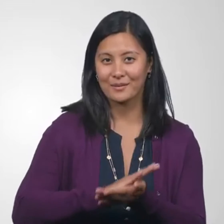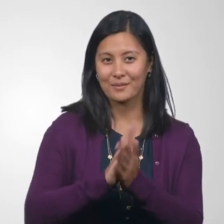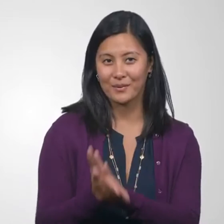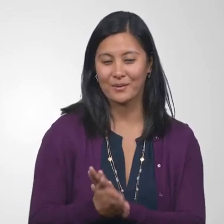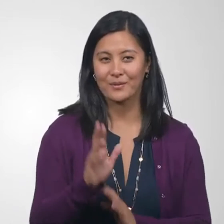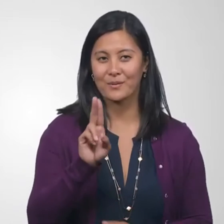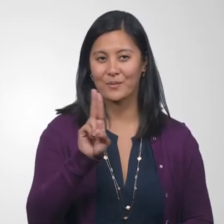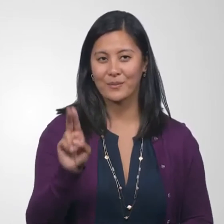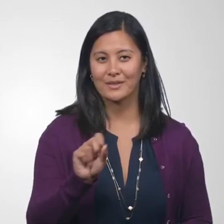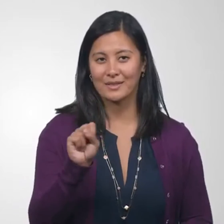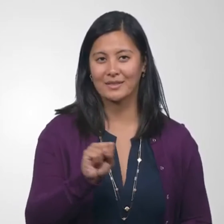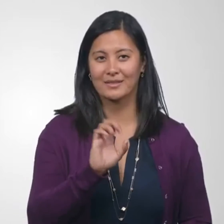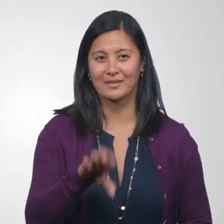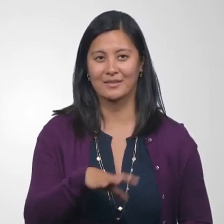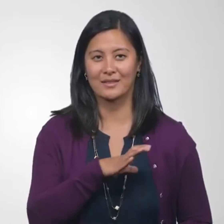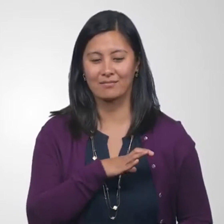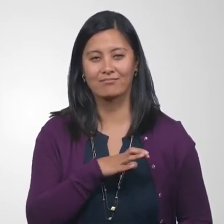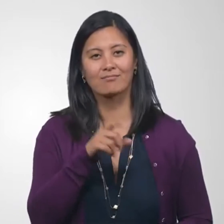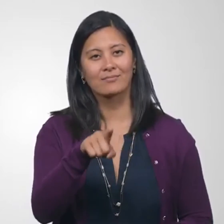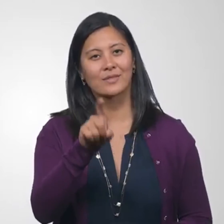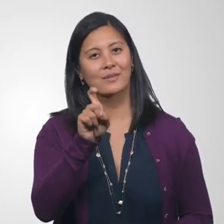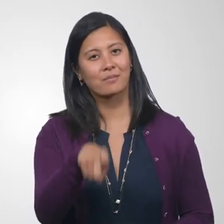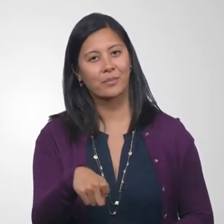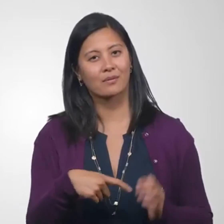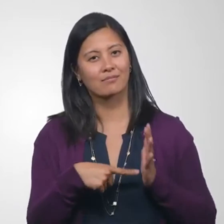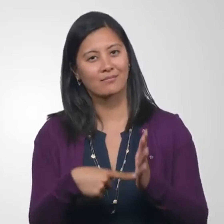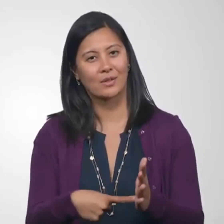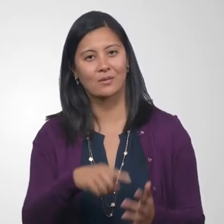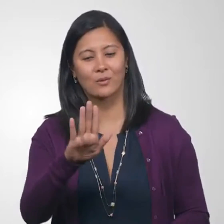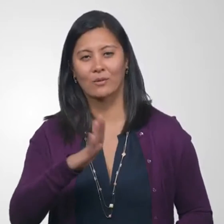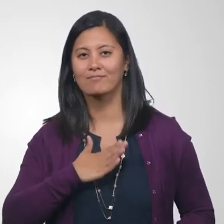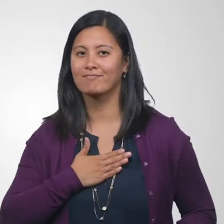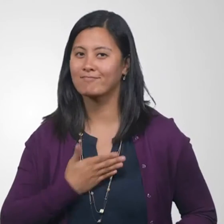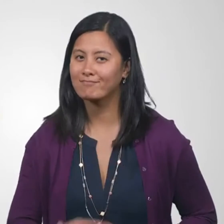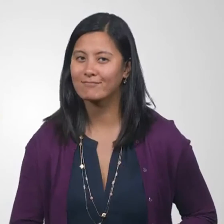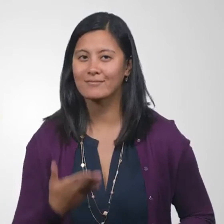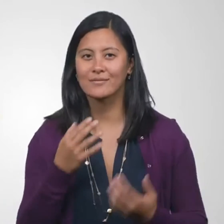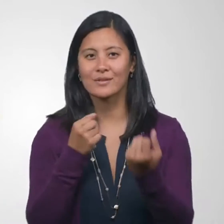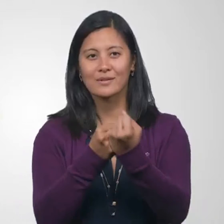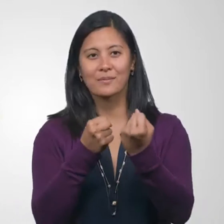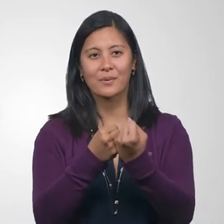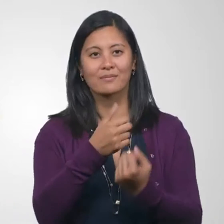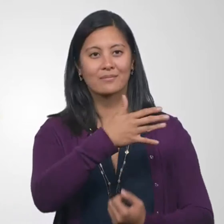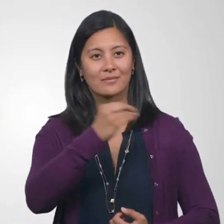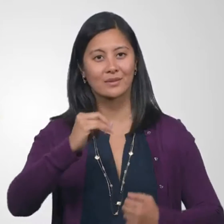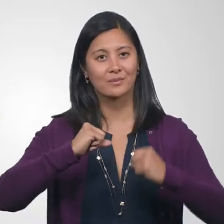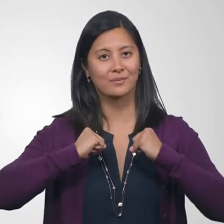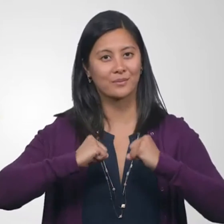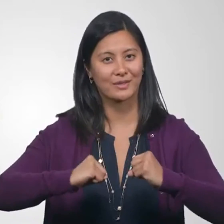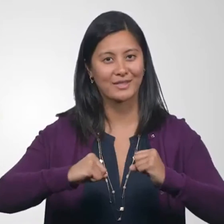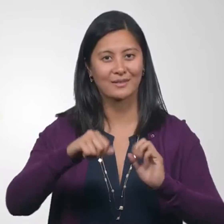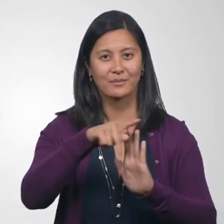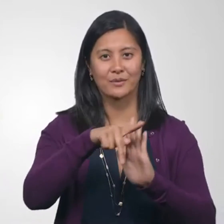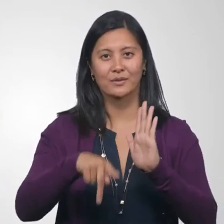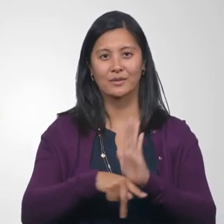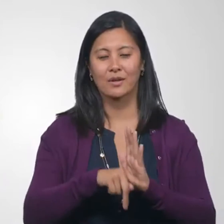Notably, in order to become a U.S. citizen, you must show a willingness to support and defend the principles of the